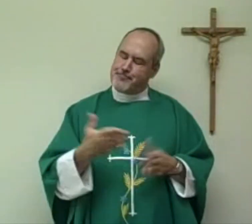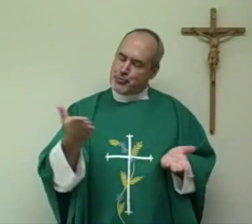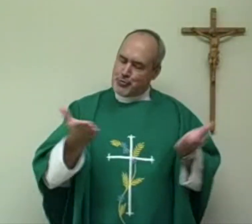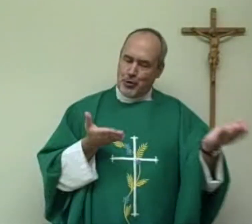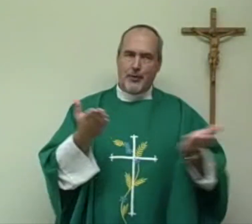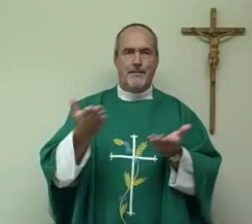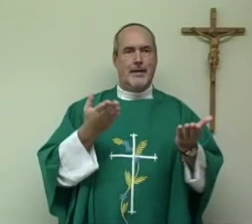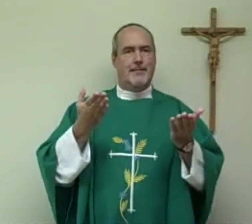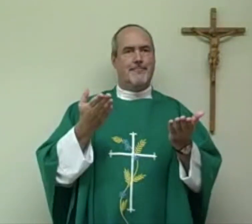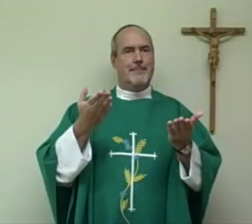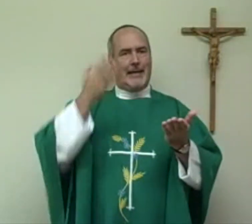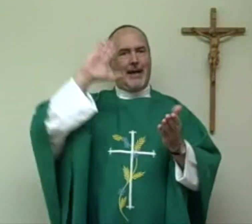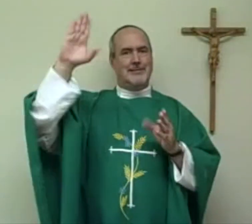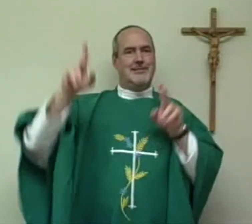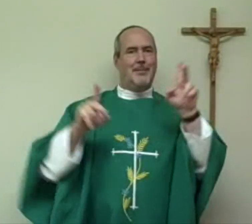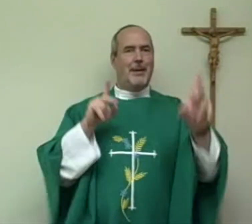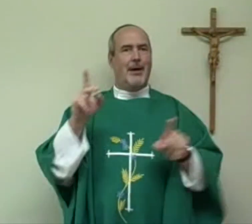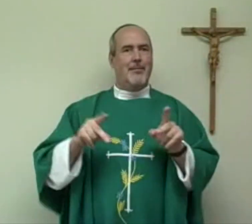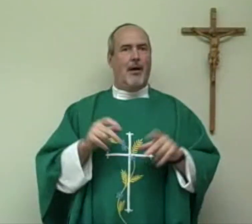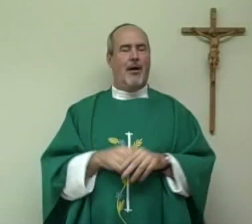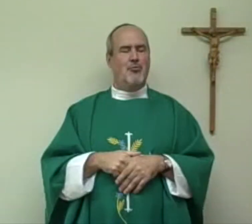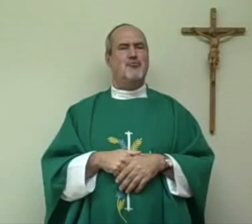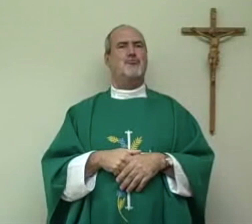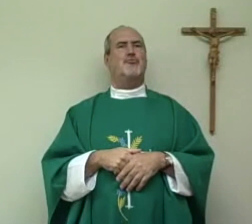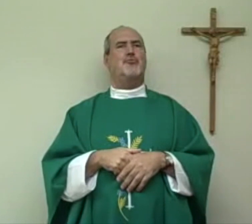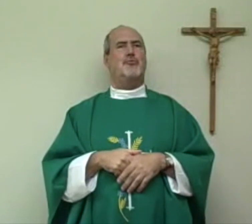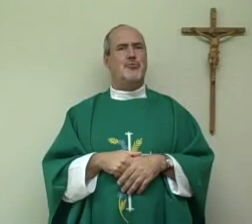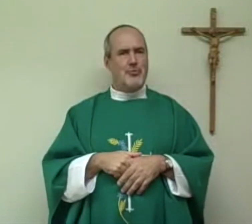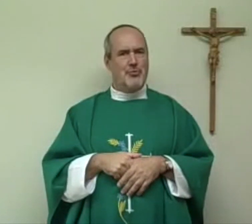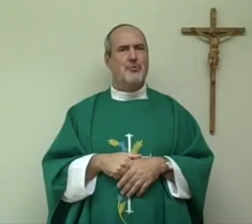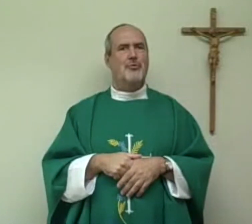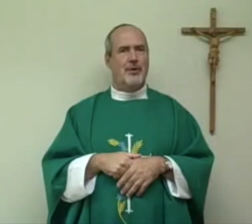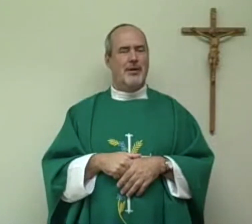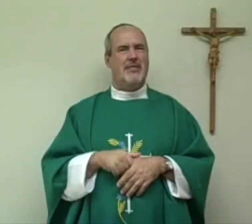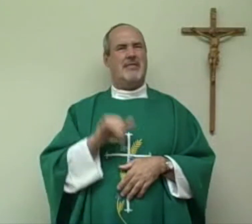time with their family like they may like because they are serving all of God's people.